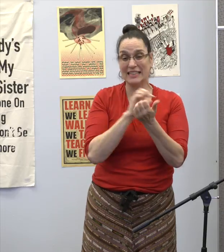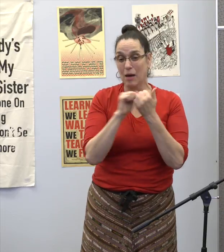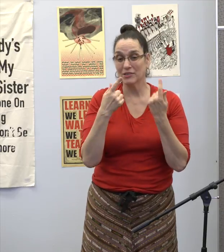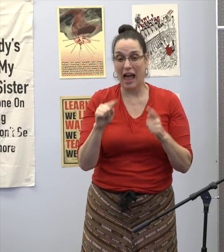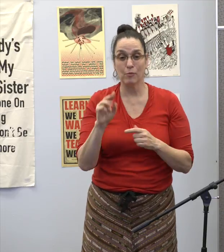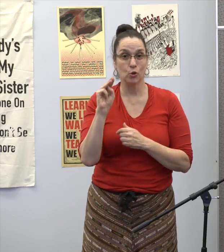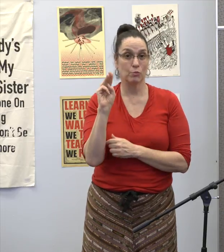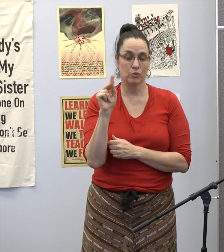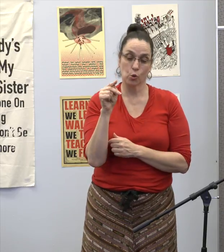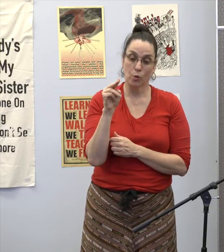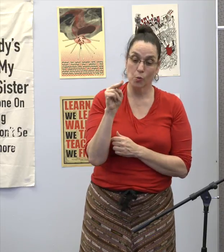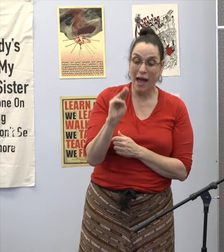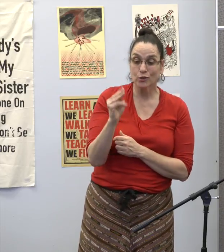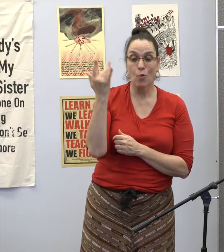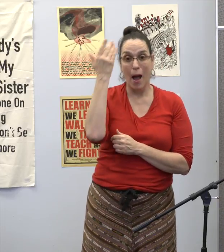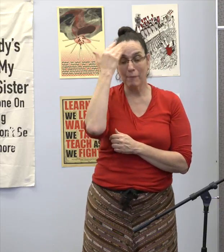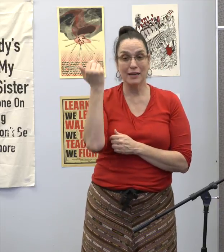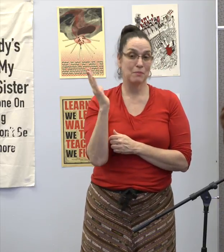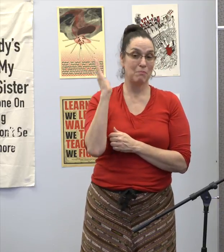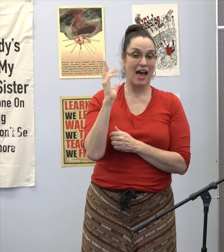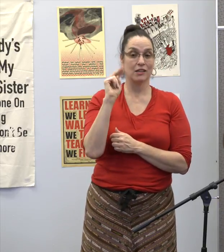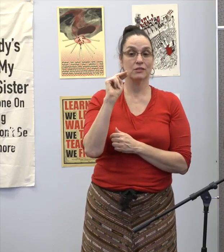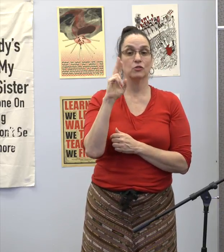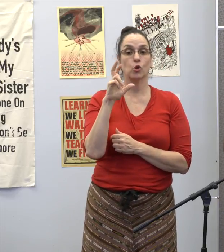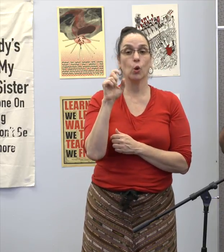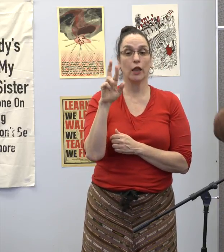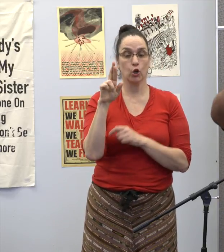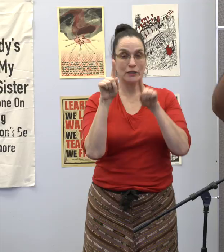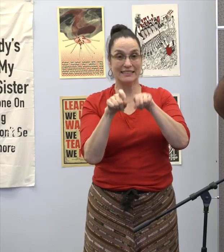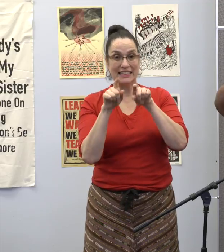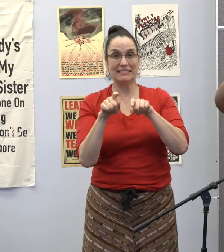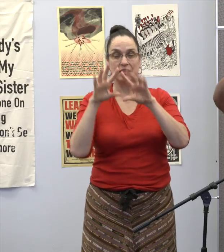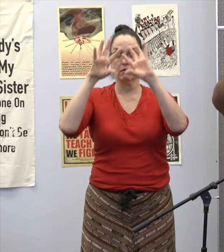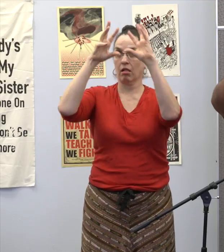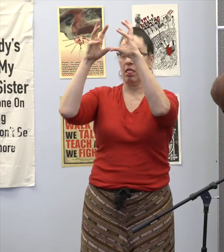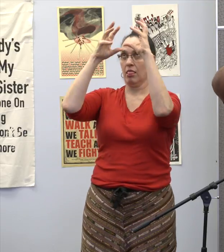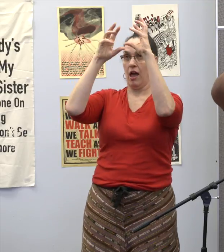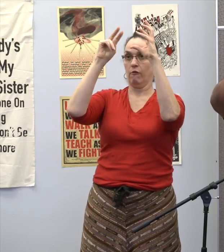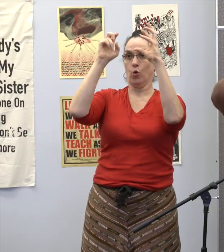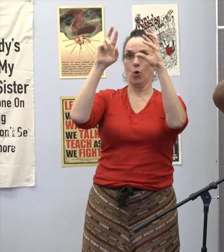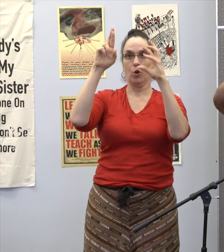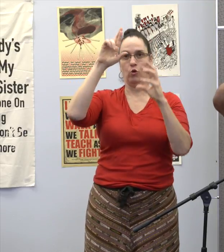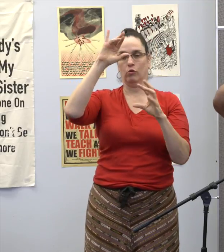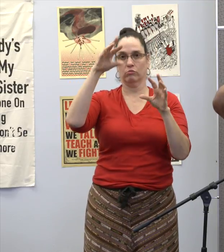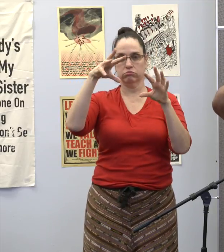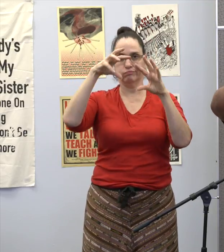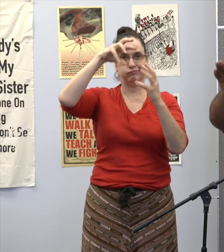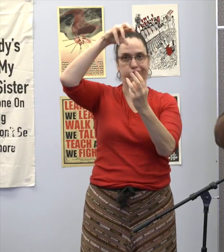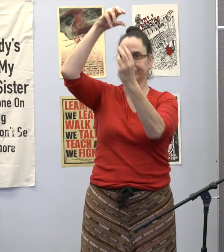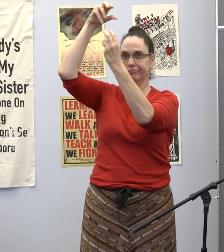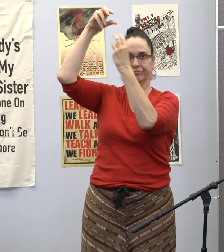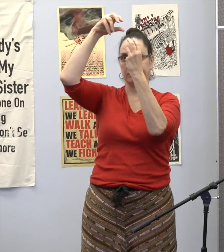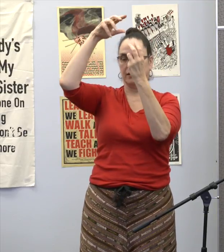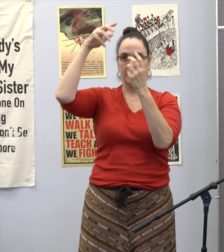Mexico because of past nuclear testing and the cloud of nuclear radiation, the stuff that just has